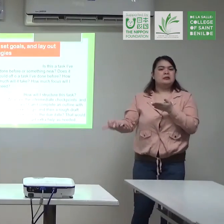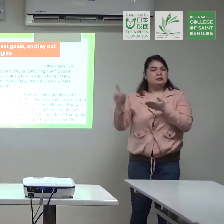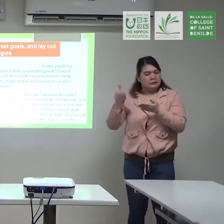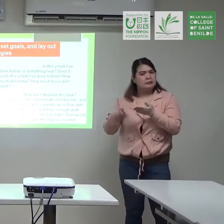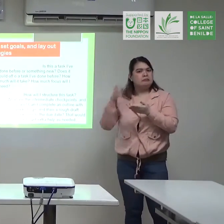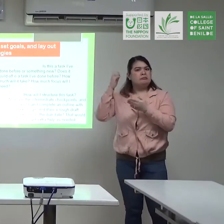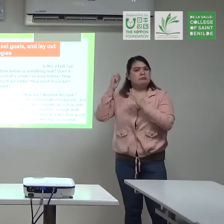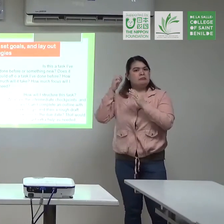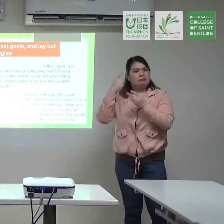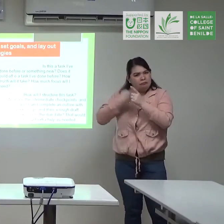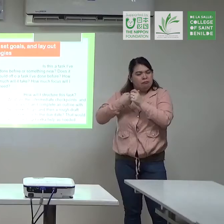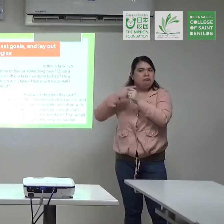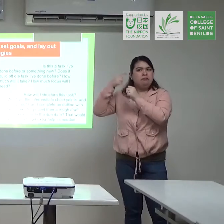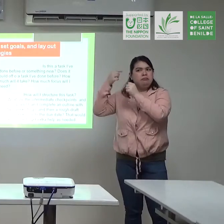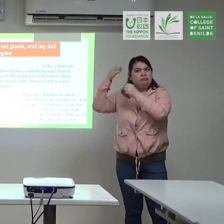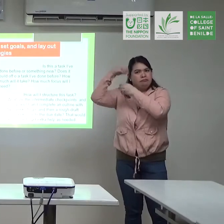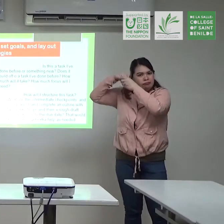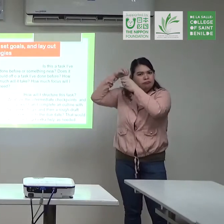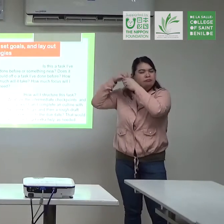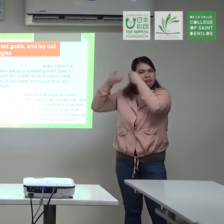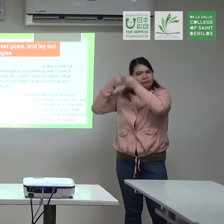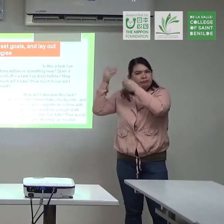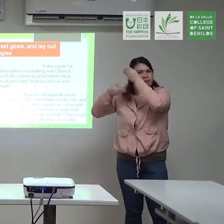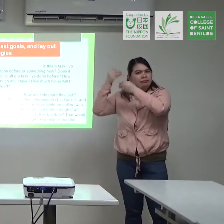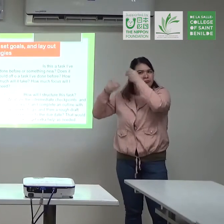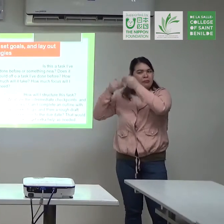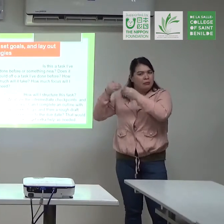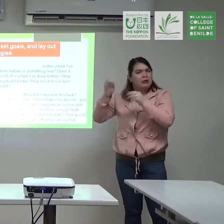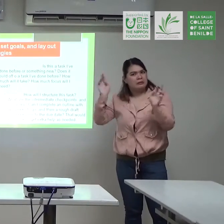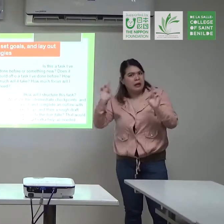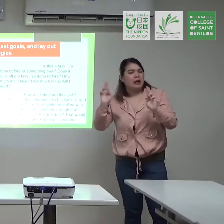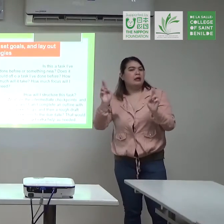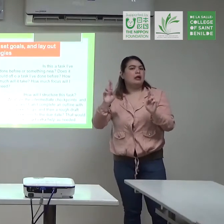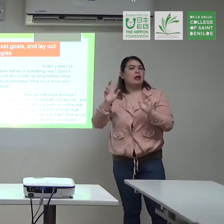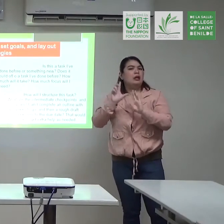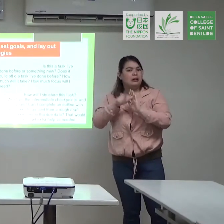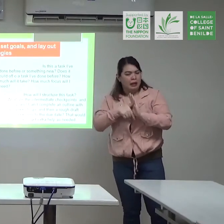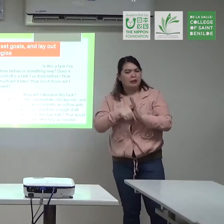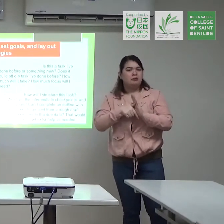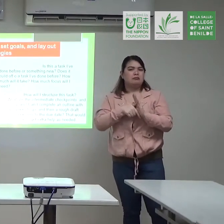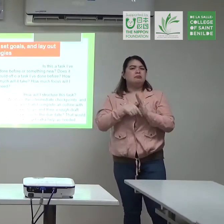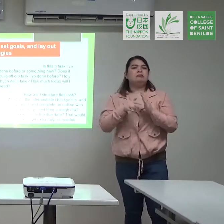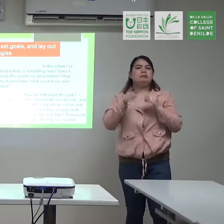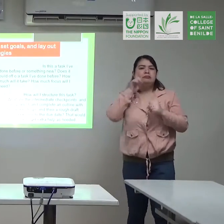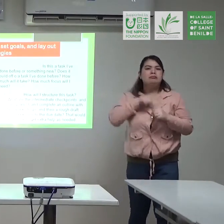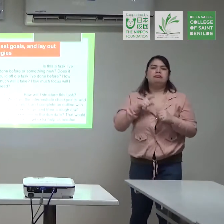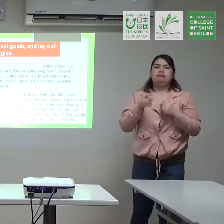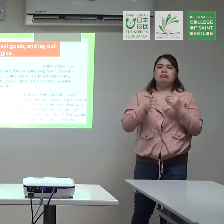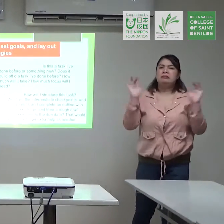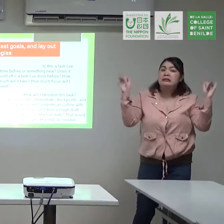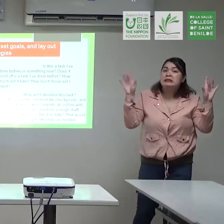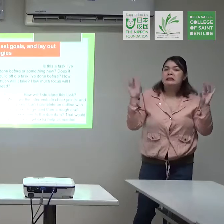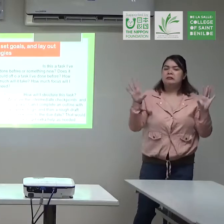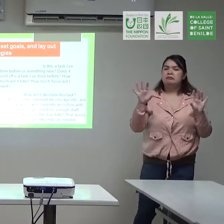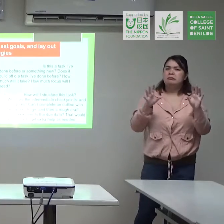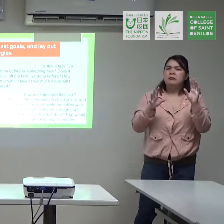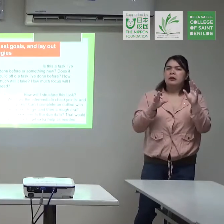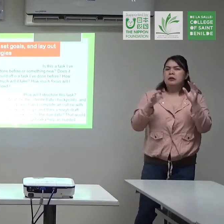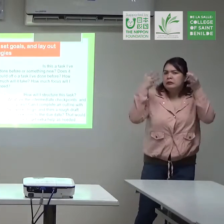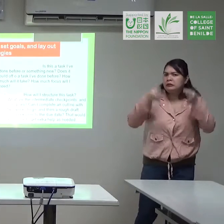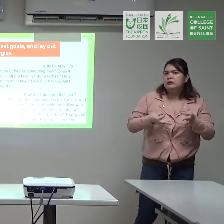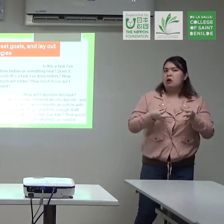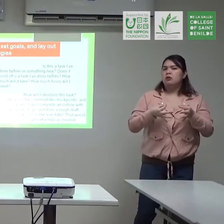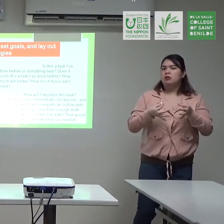fully utilized and exercised, eventually madali na lang yung bata because he will have a very rich